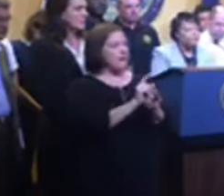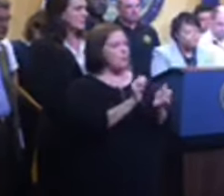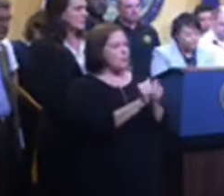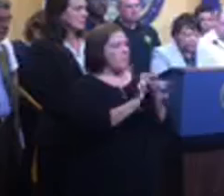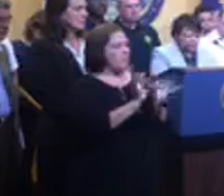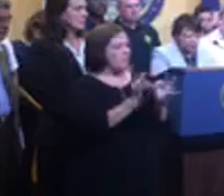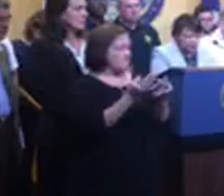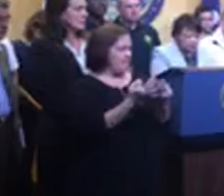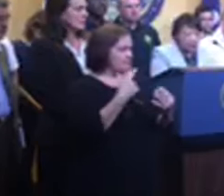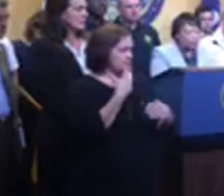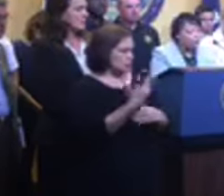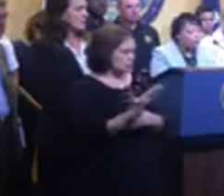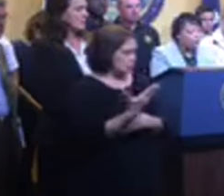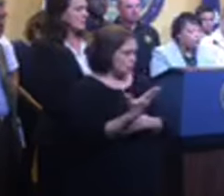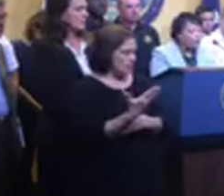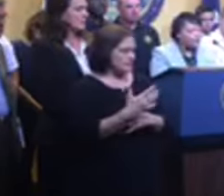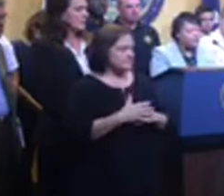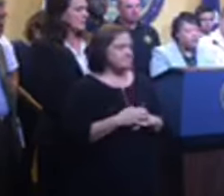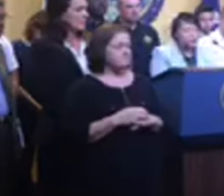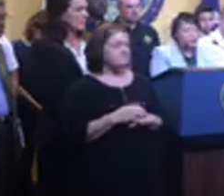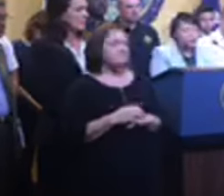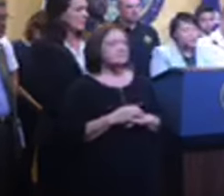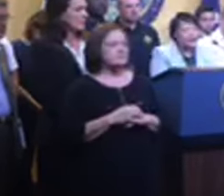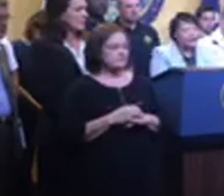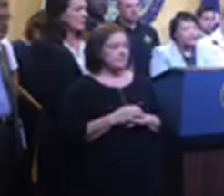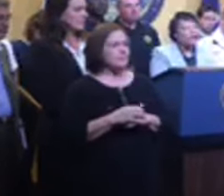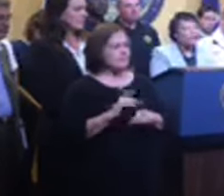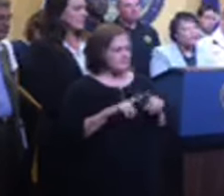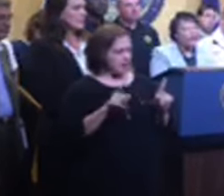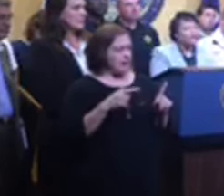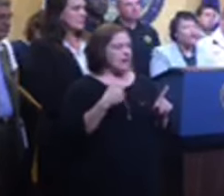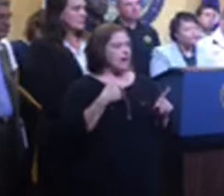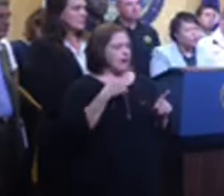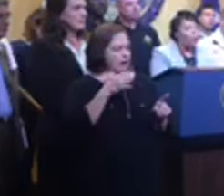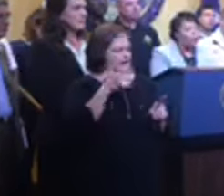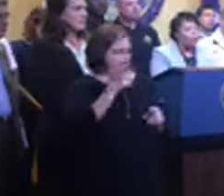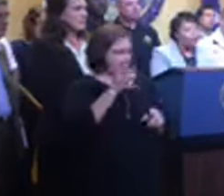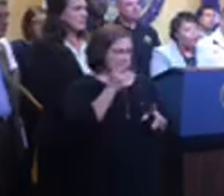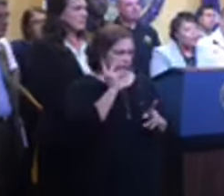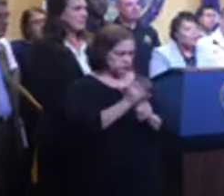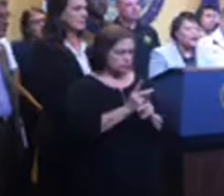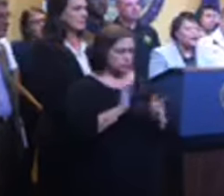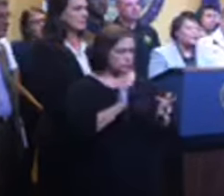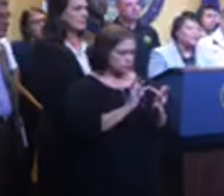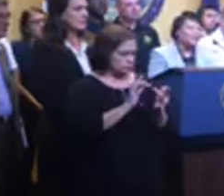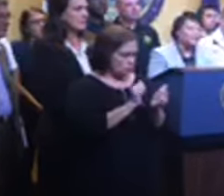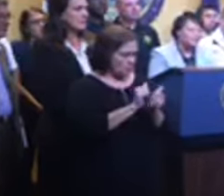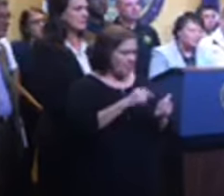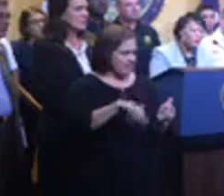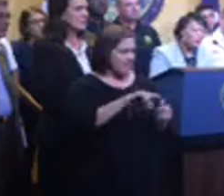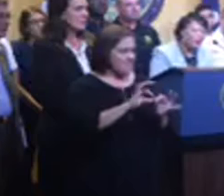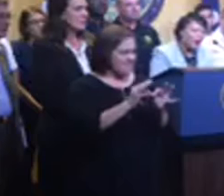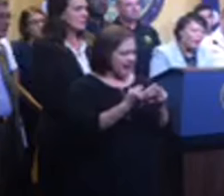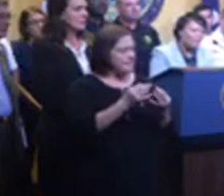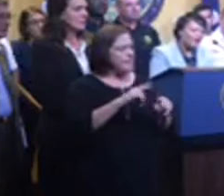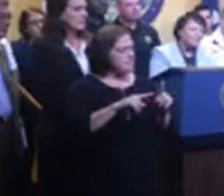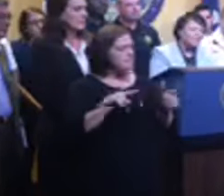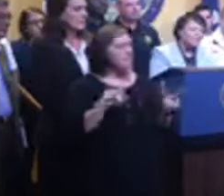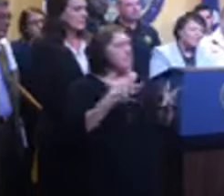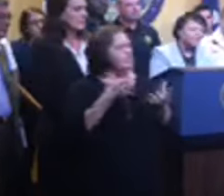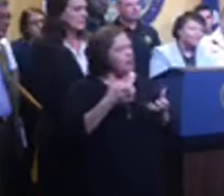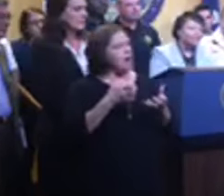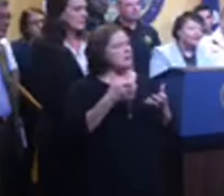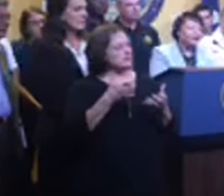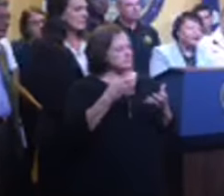morning. But I will absolutely remain in contact, of course. But I just needed to make